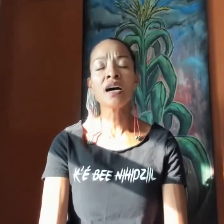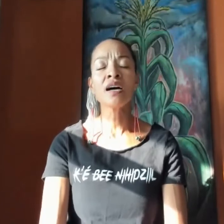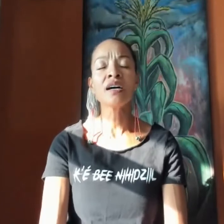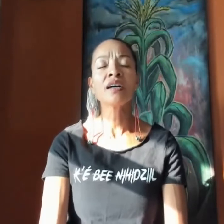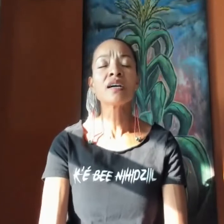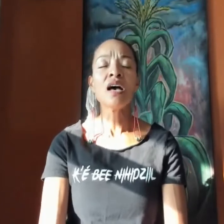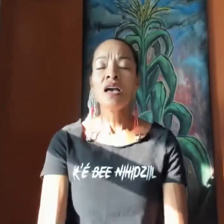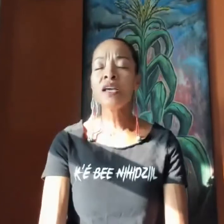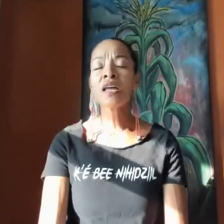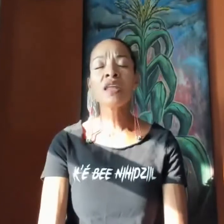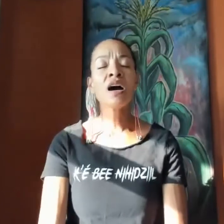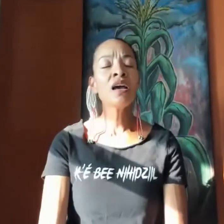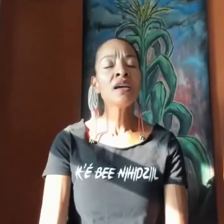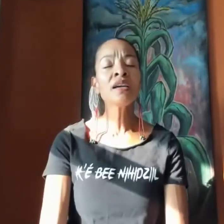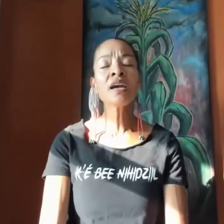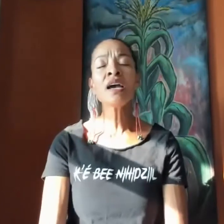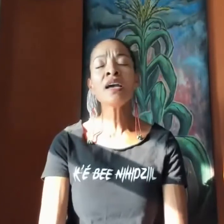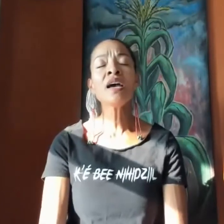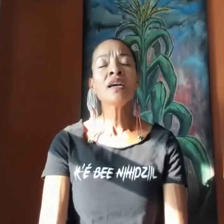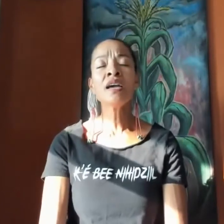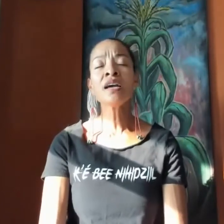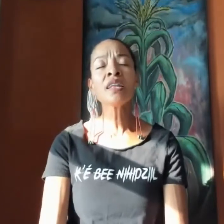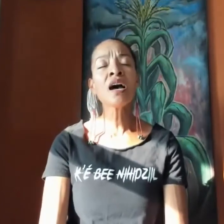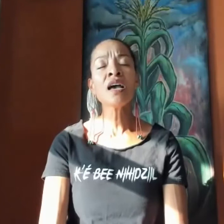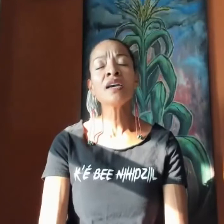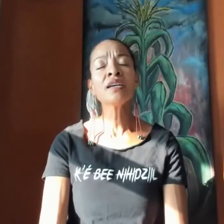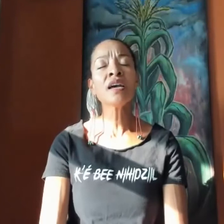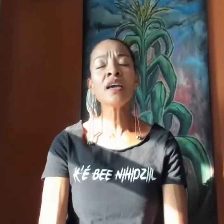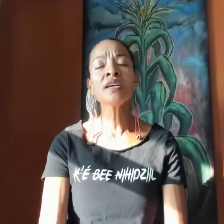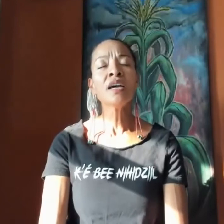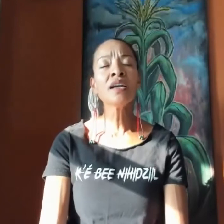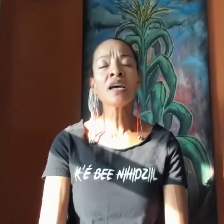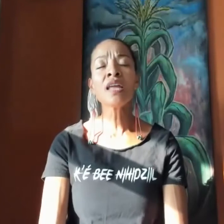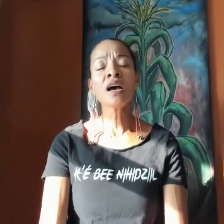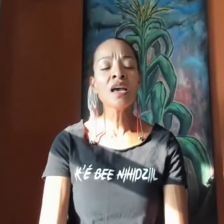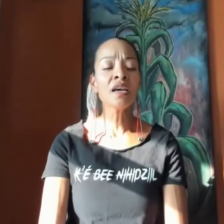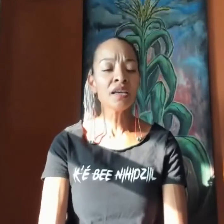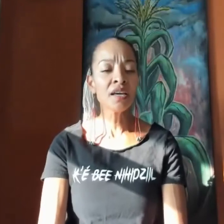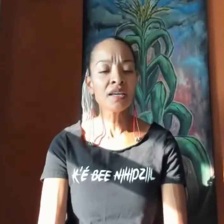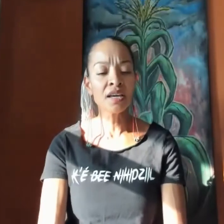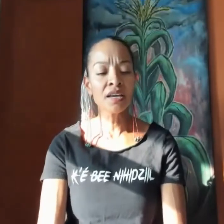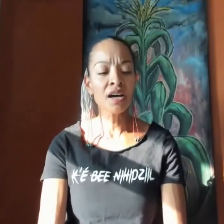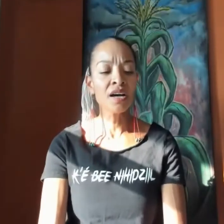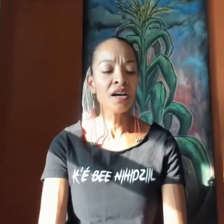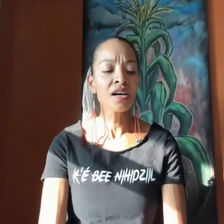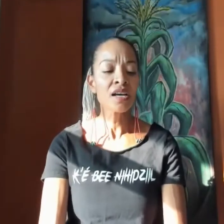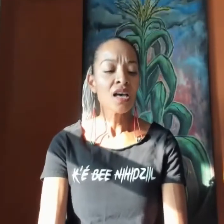heya heya na heya na heya heya na heya